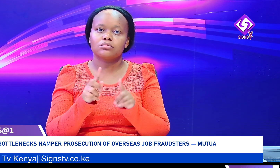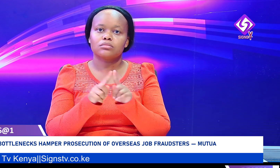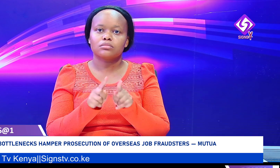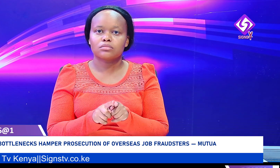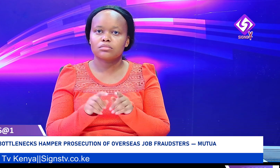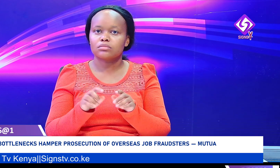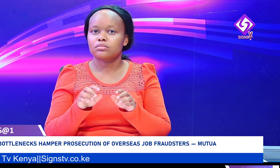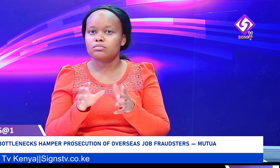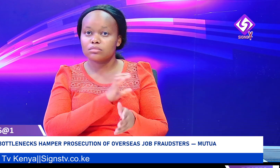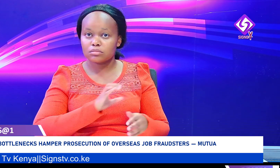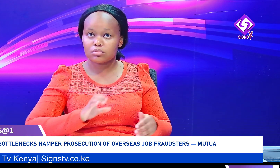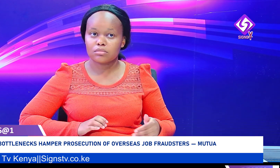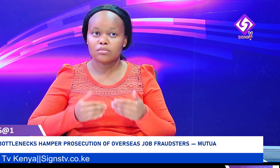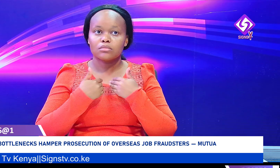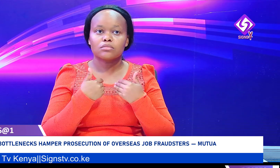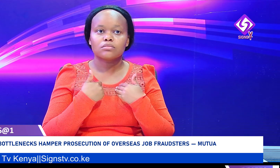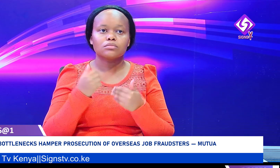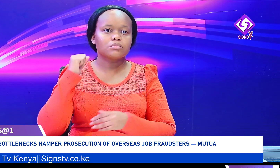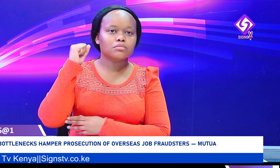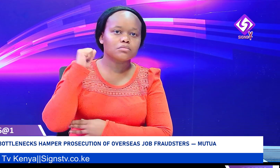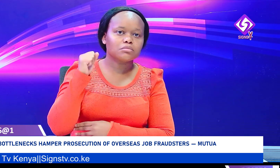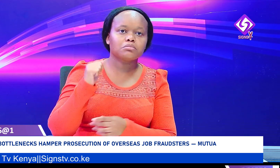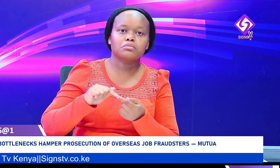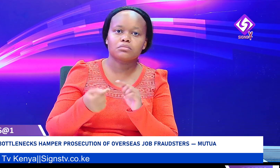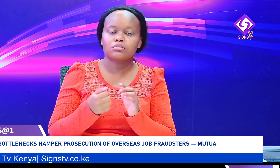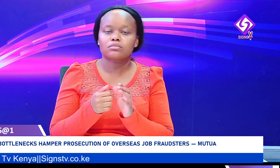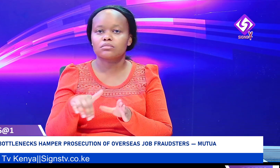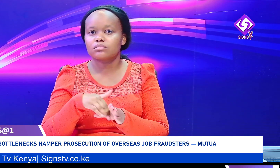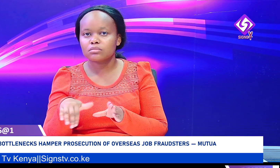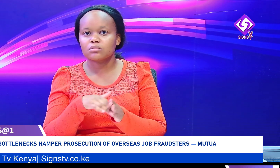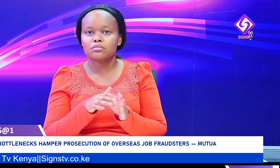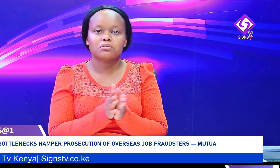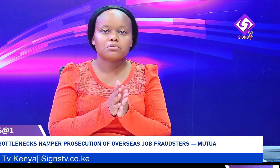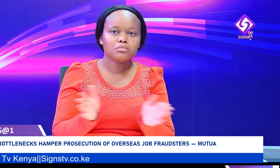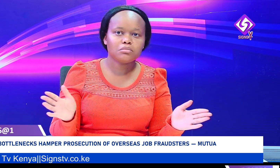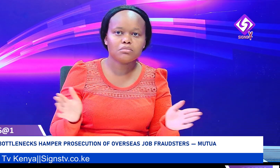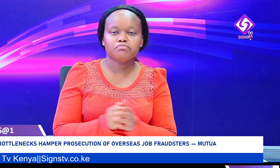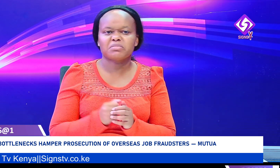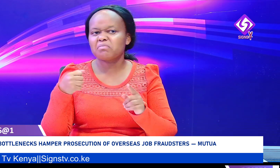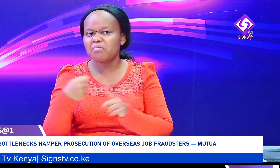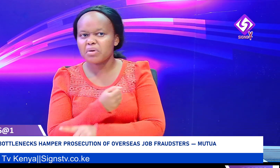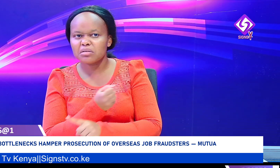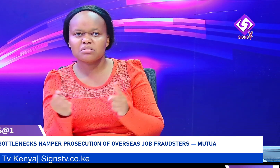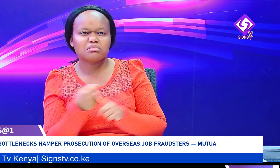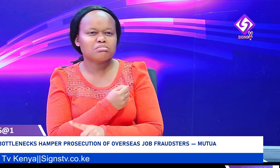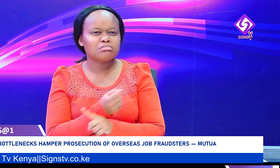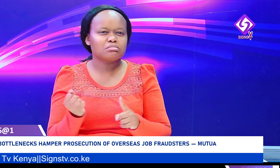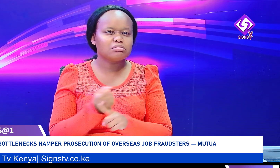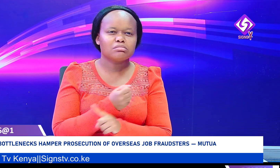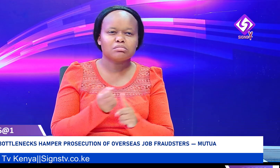And moving on, the National Cohesion and Integration Commission has cautioned politicians against